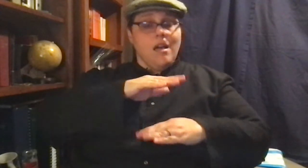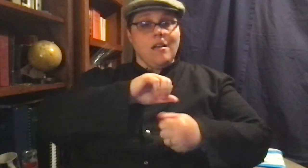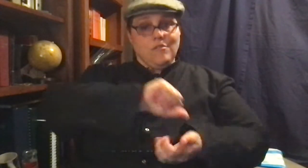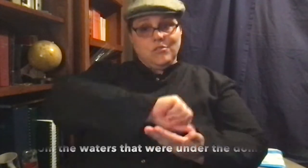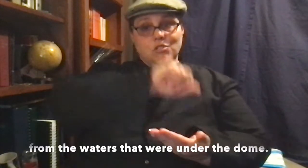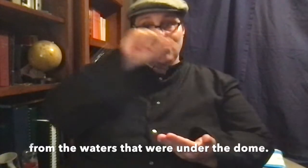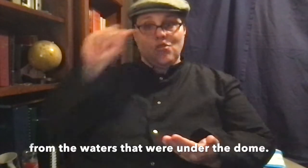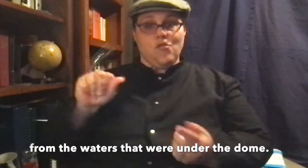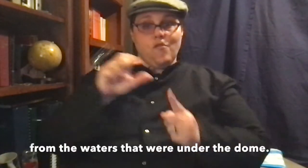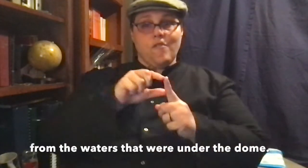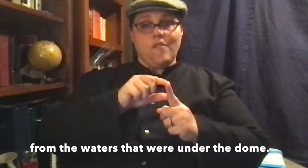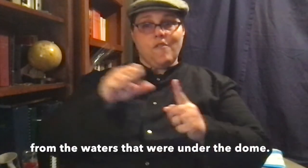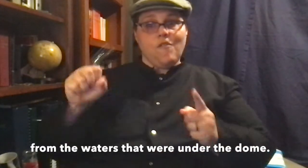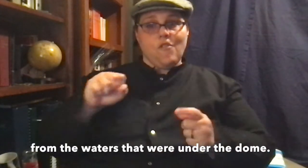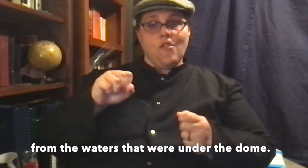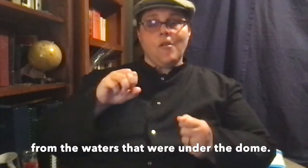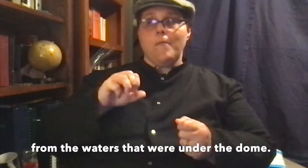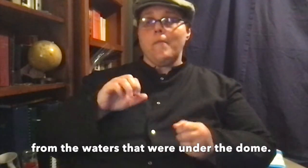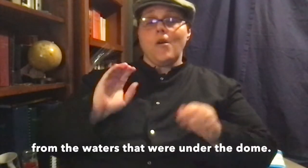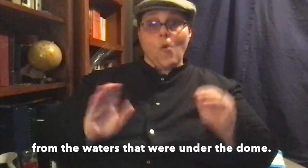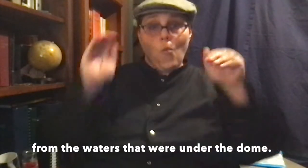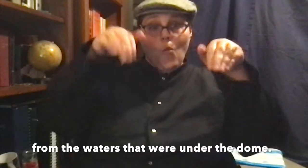from the waters that were under the dome.